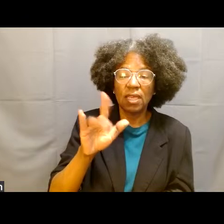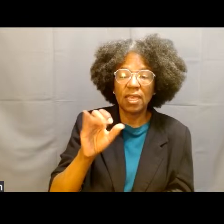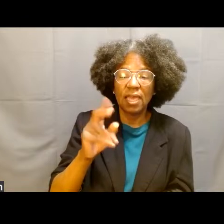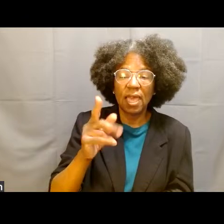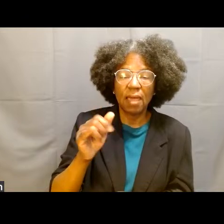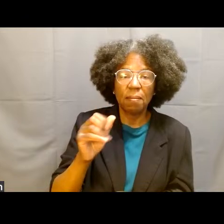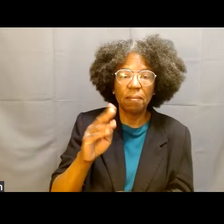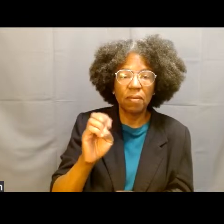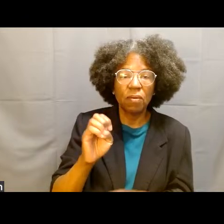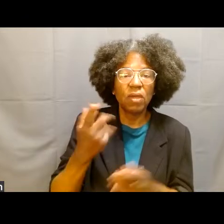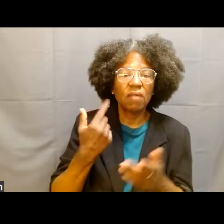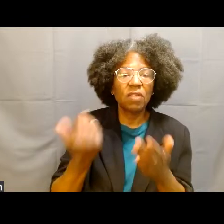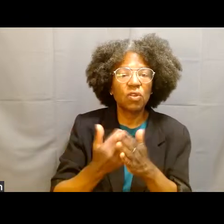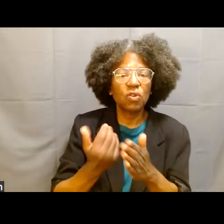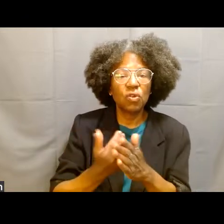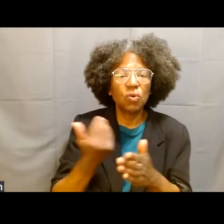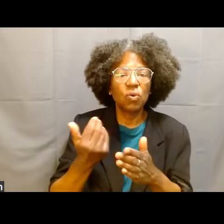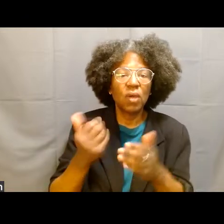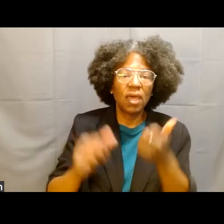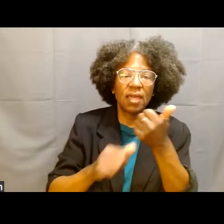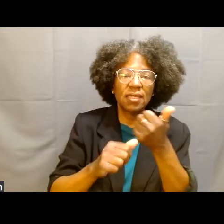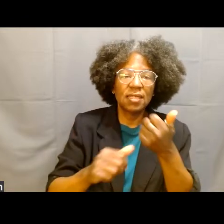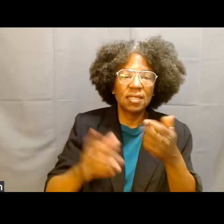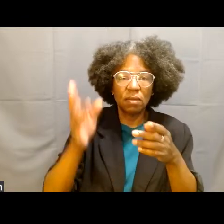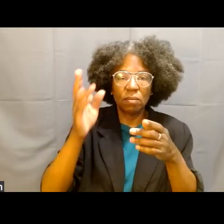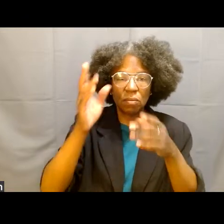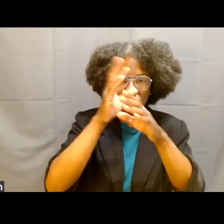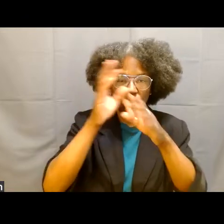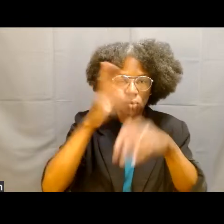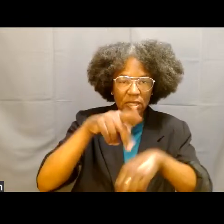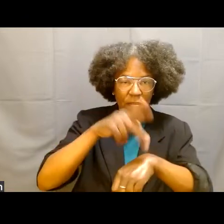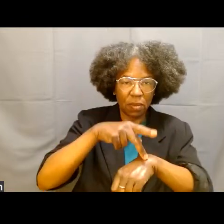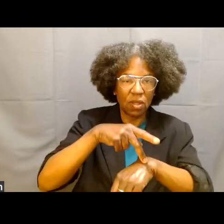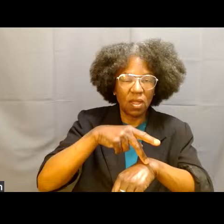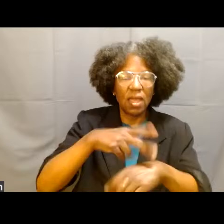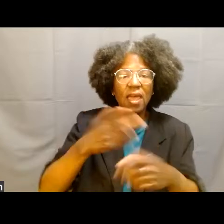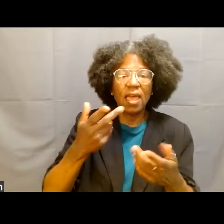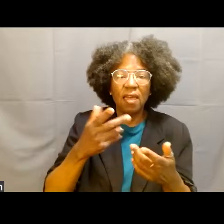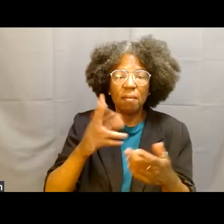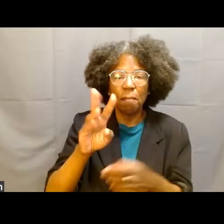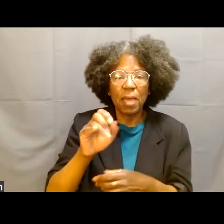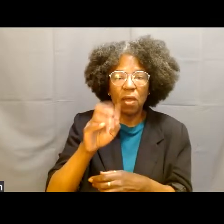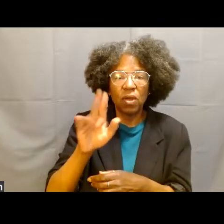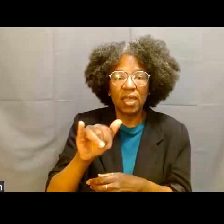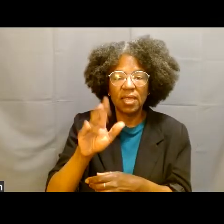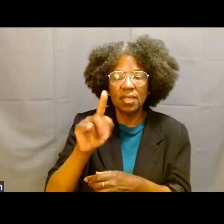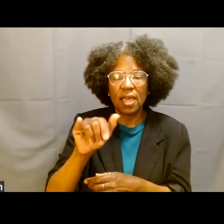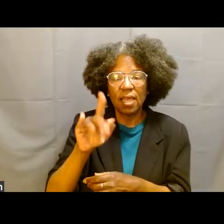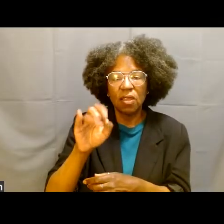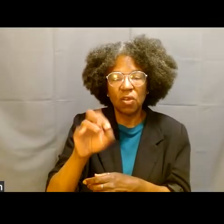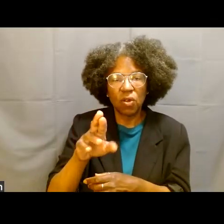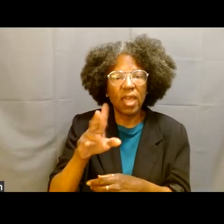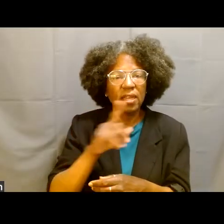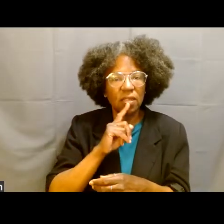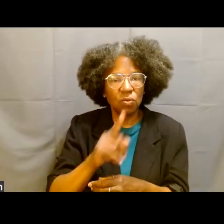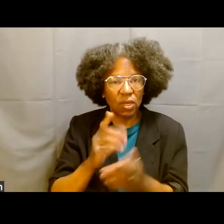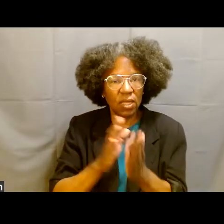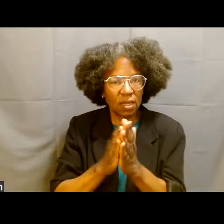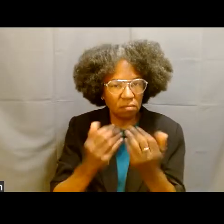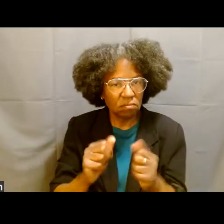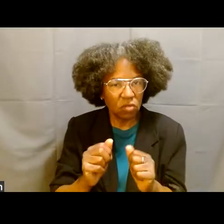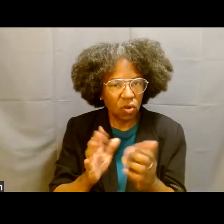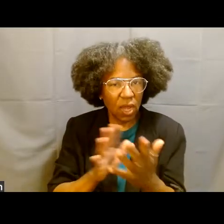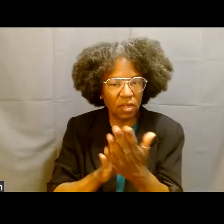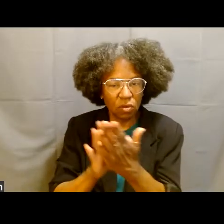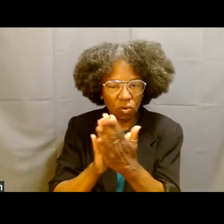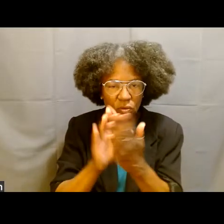assistant principal, Barry Tyler, and he's made great effort to get to know the entire student body. And this week is our cultural celebration